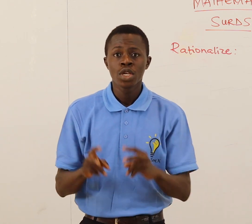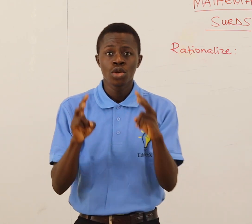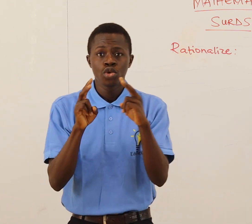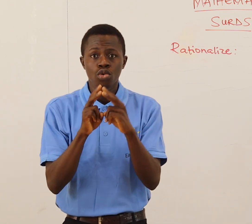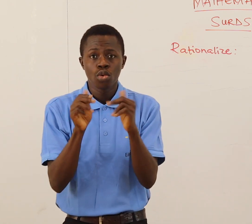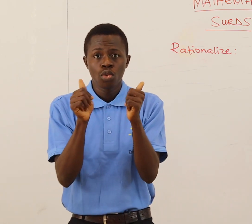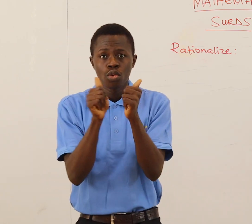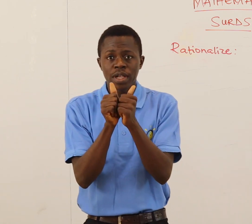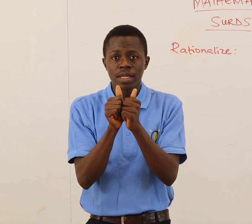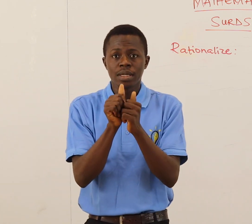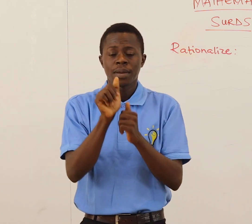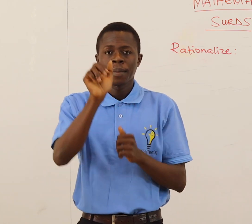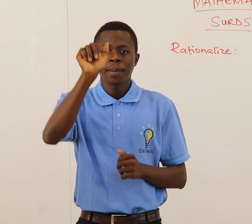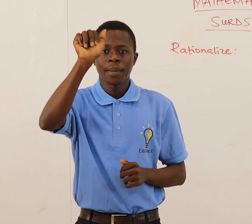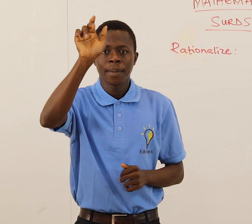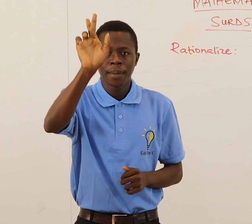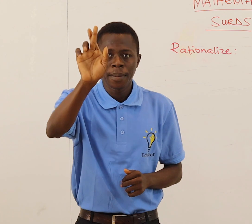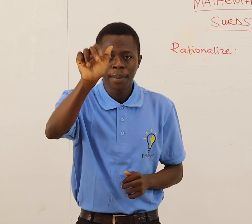5. So follow through with the steps.